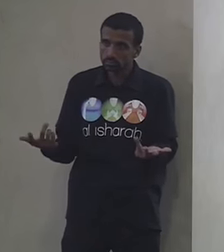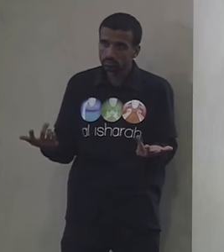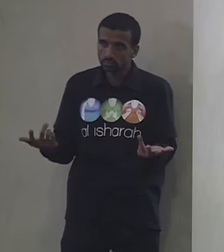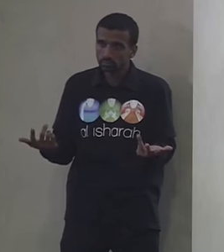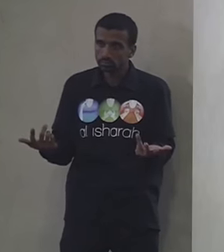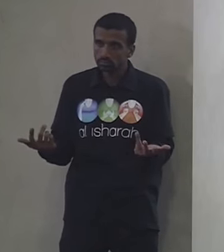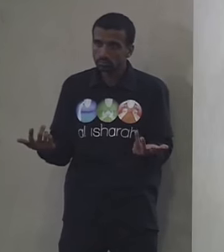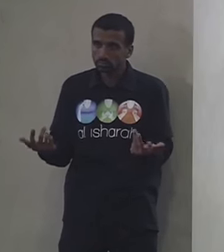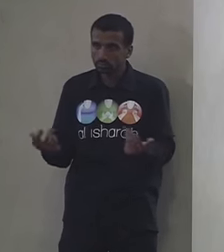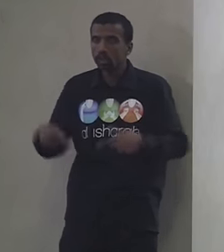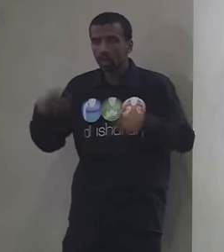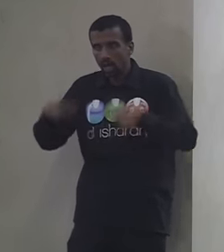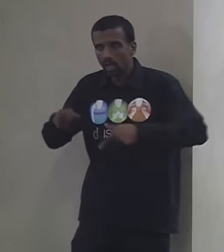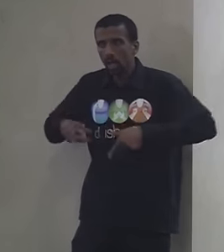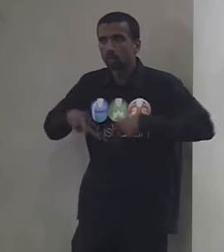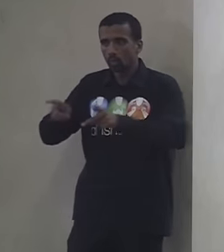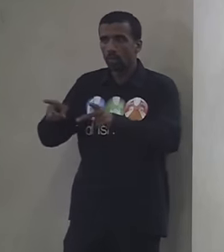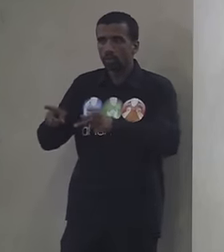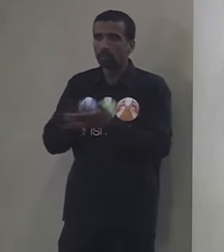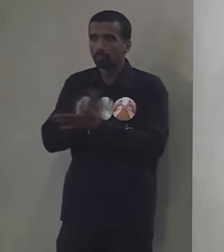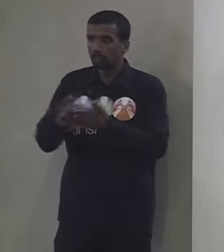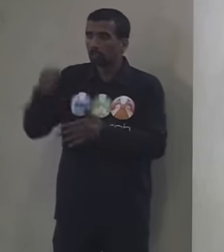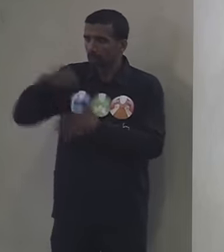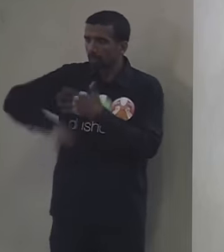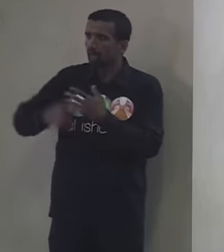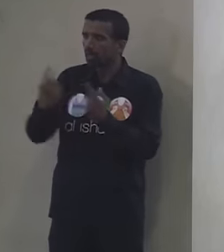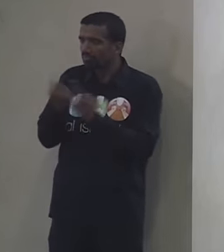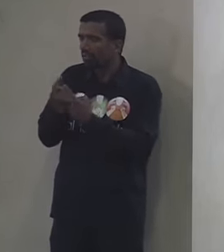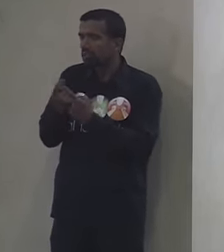Earn halal and then spend in limits.